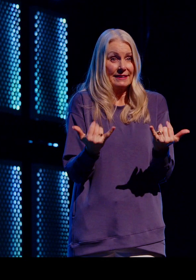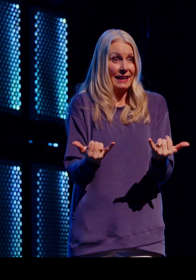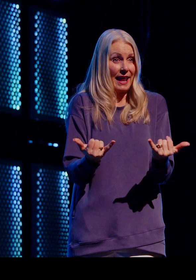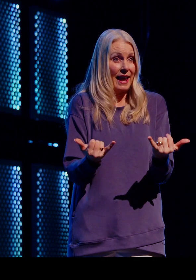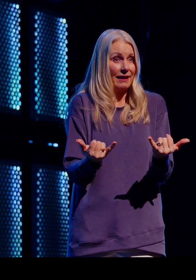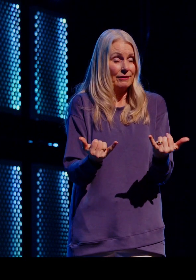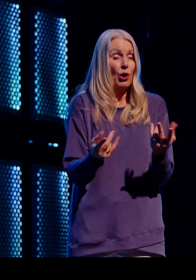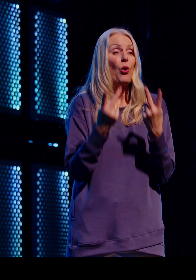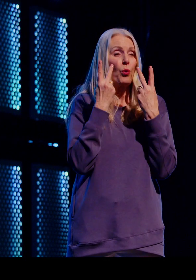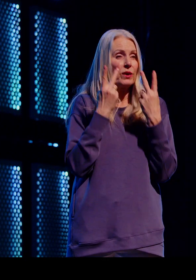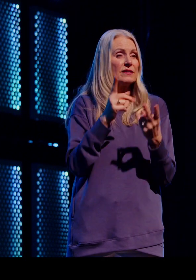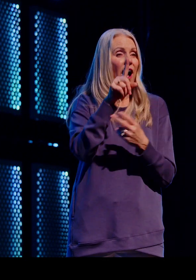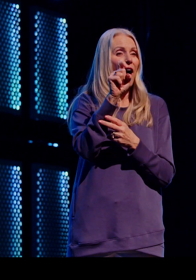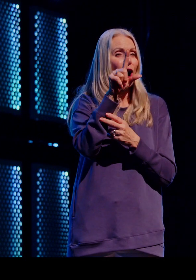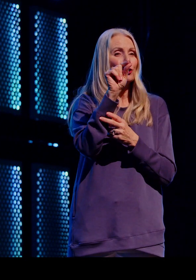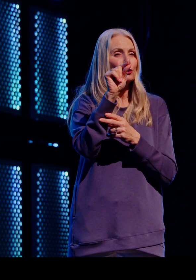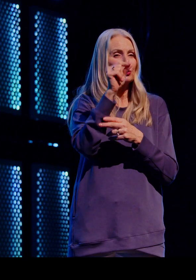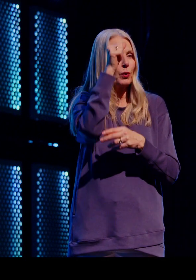120 men